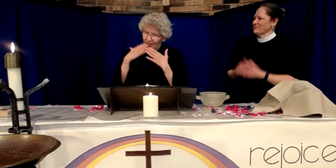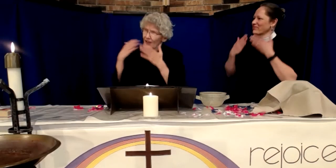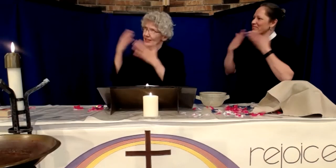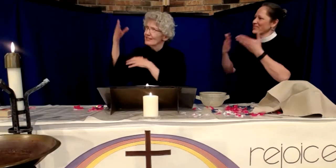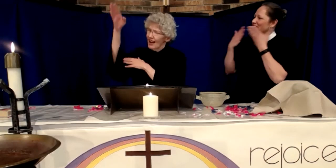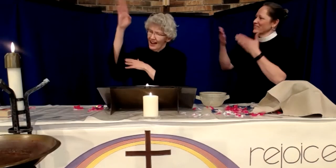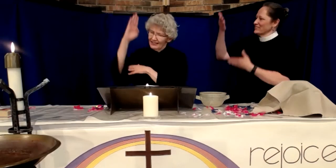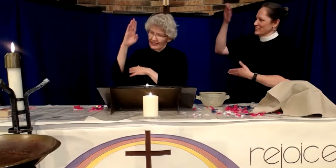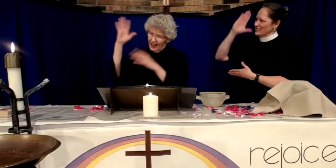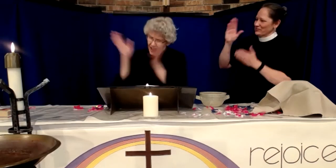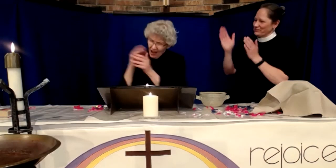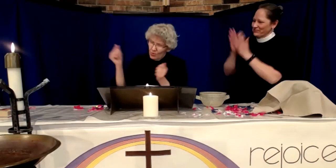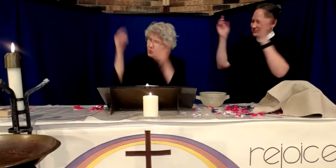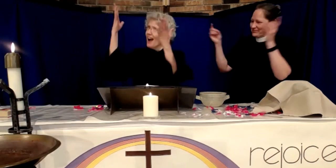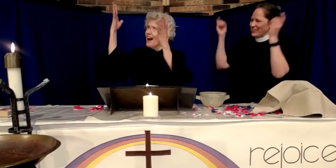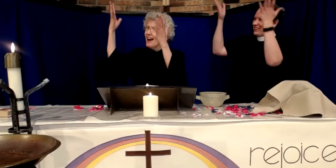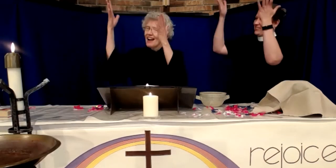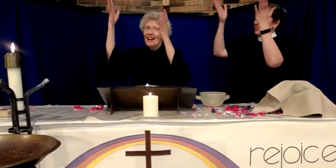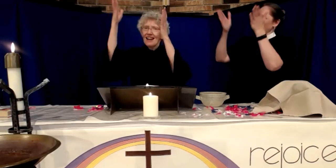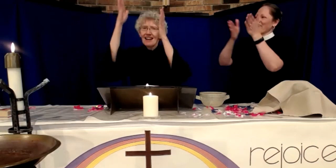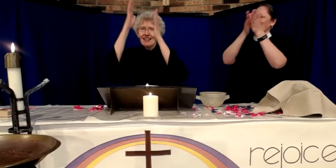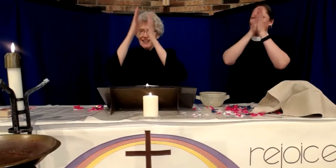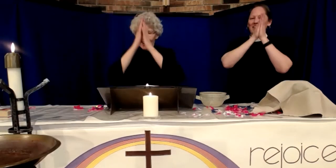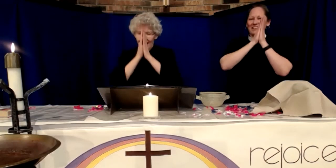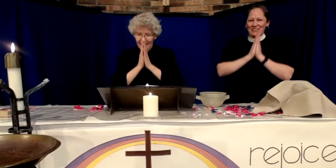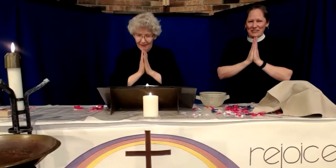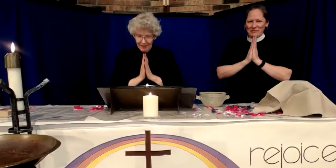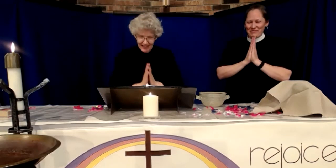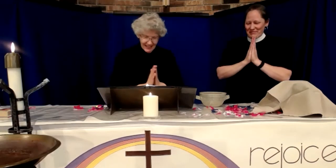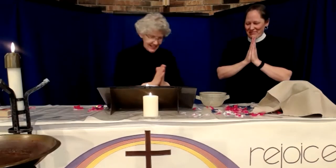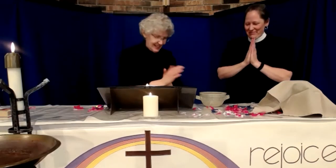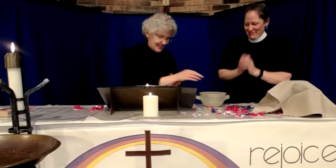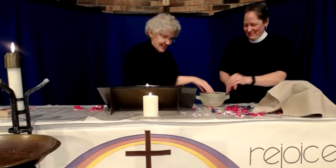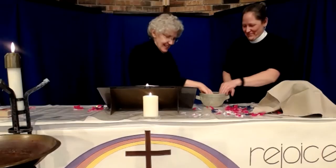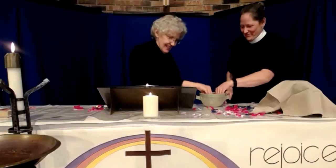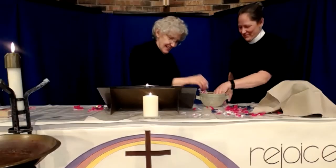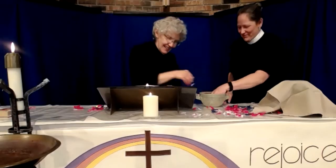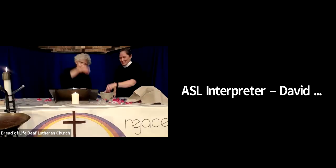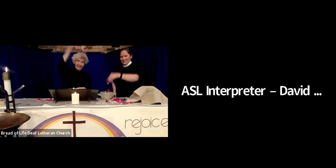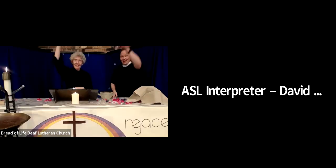Congregation, say it with me. Thanks be to God. Hallelujah. Amen.